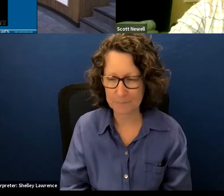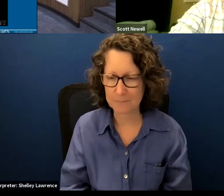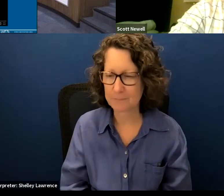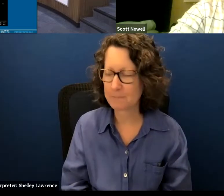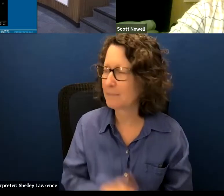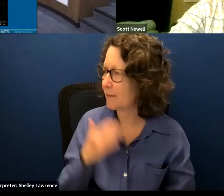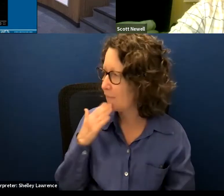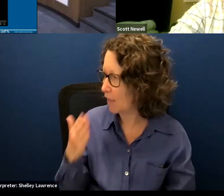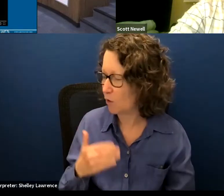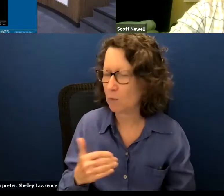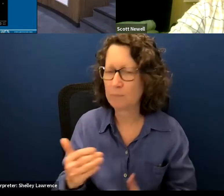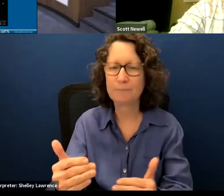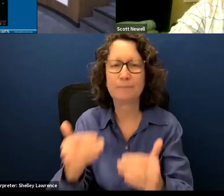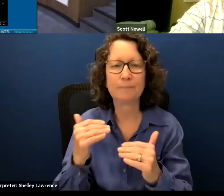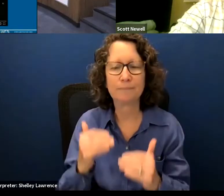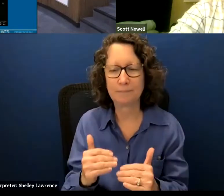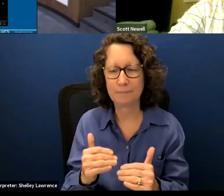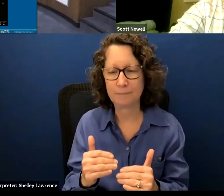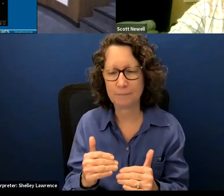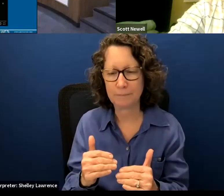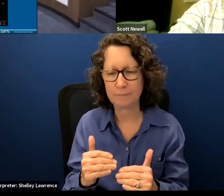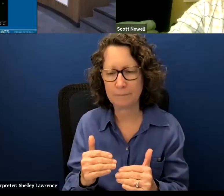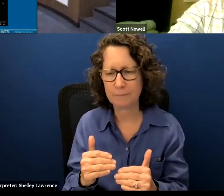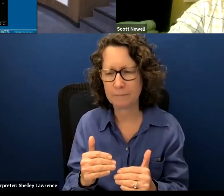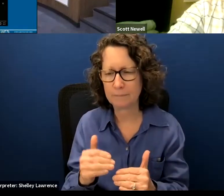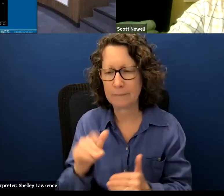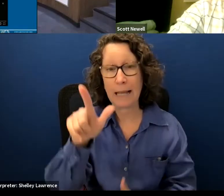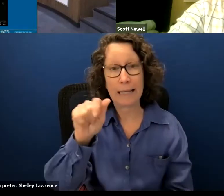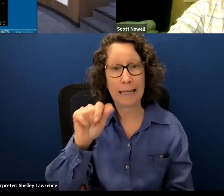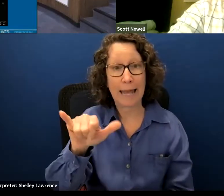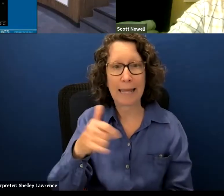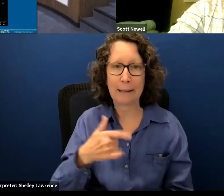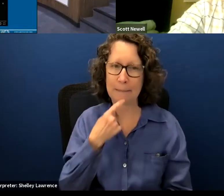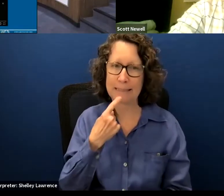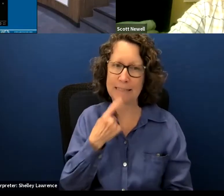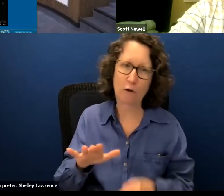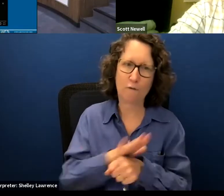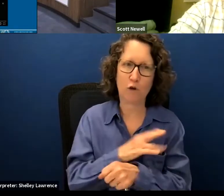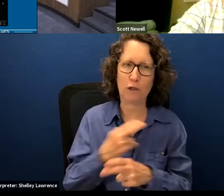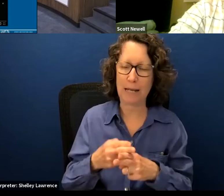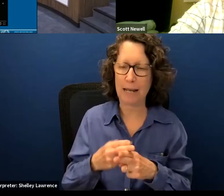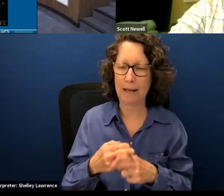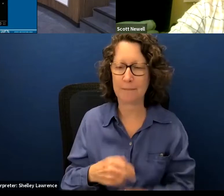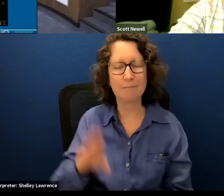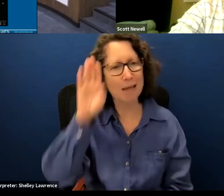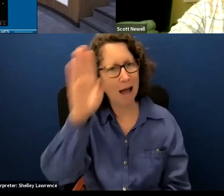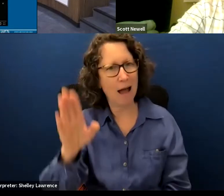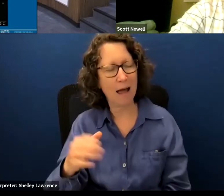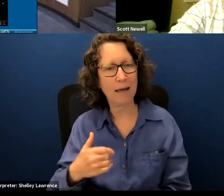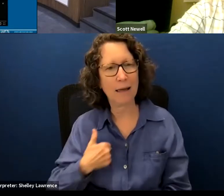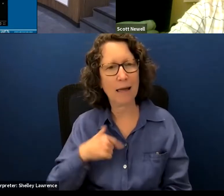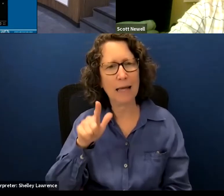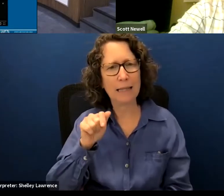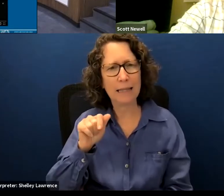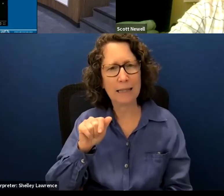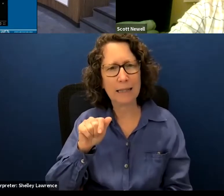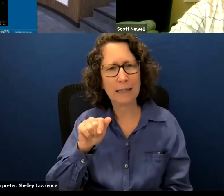Thank you. Next speaker is Lay. If you can please state your full name. Hi, I'm Lay